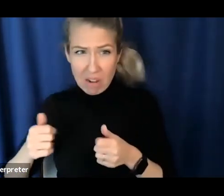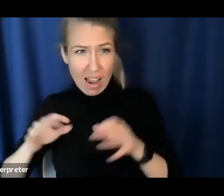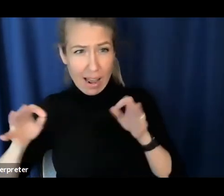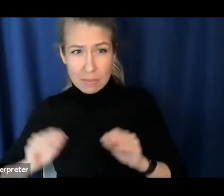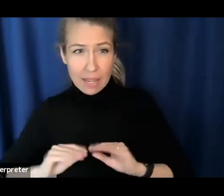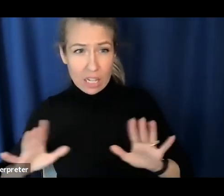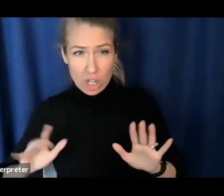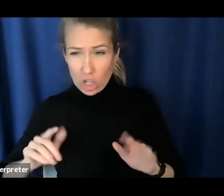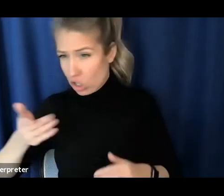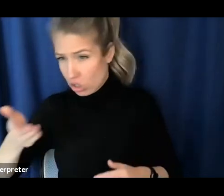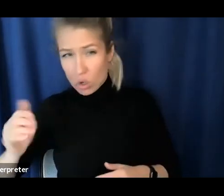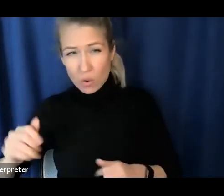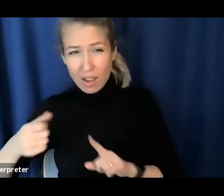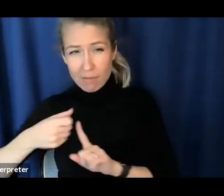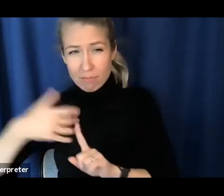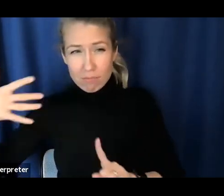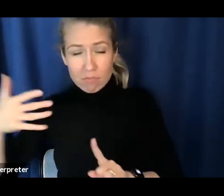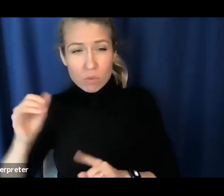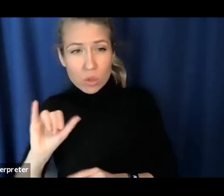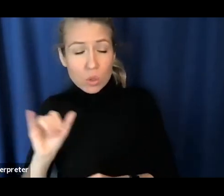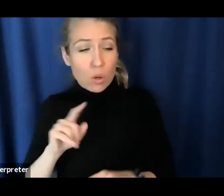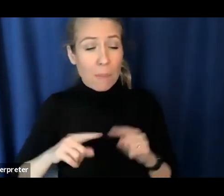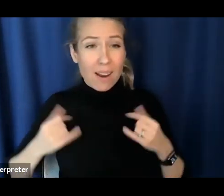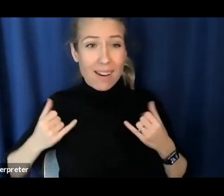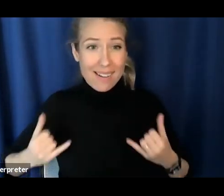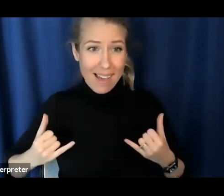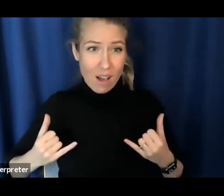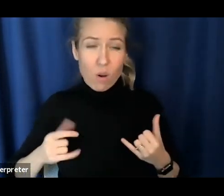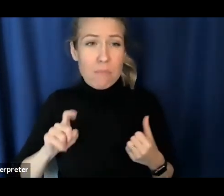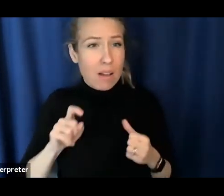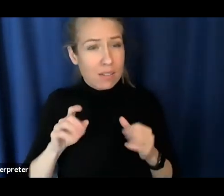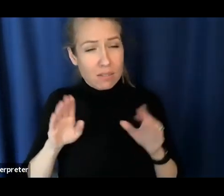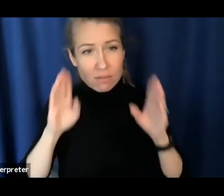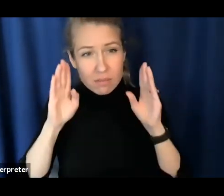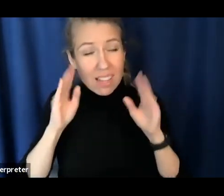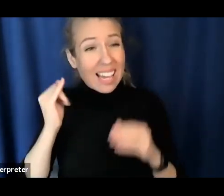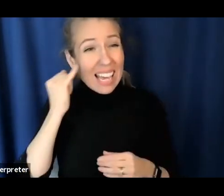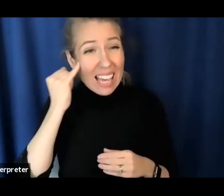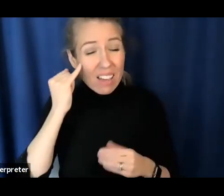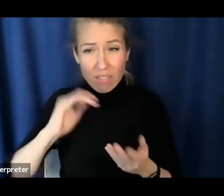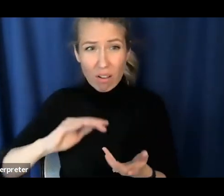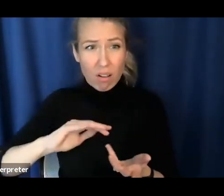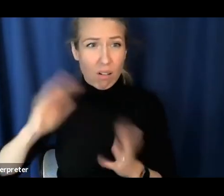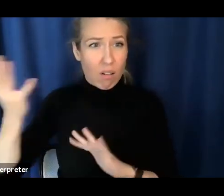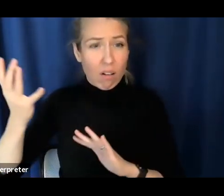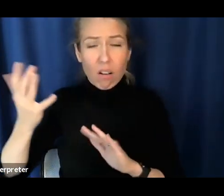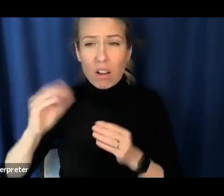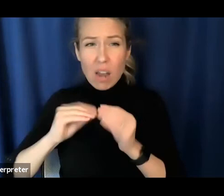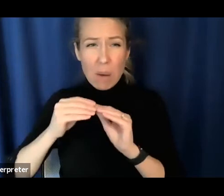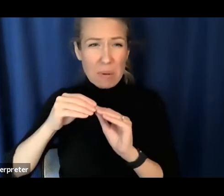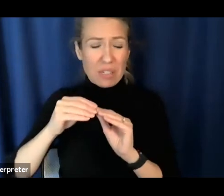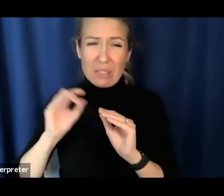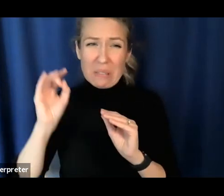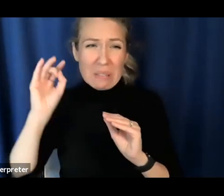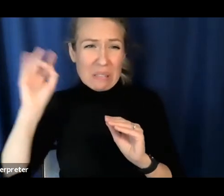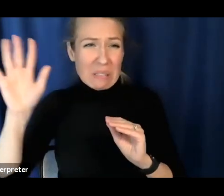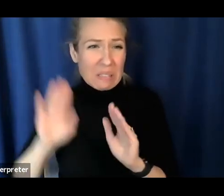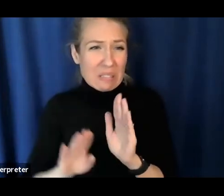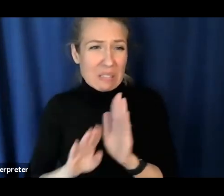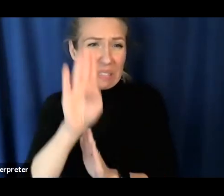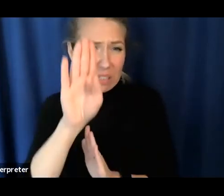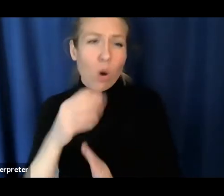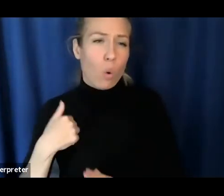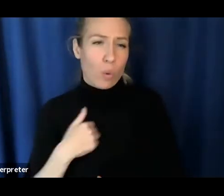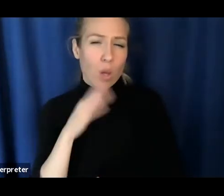time, we certainly always have to be watching. If this turns bad quickly and we're seeing things that we could do to slow it, we will implement those.